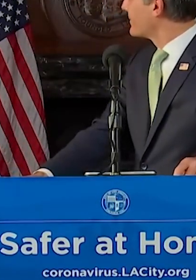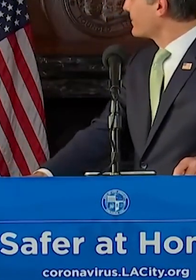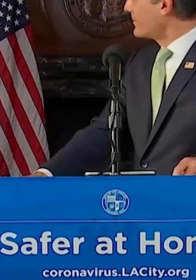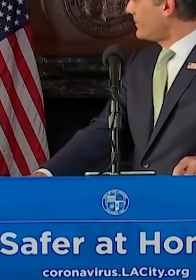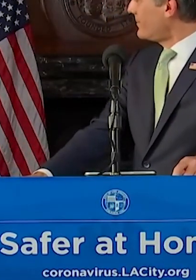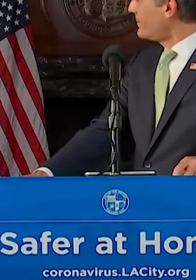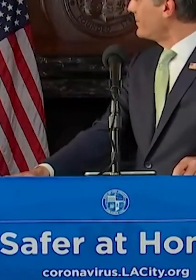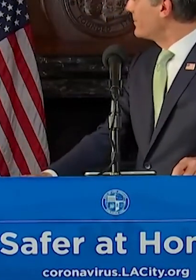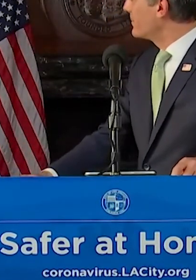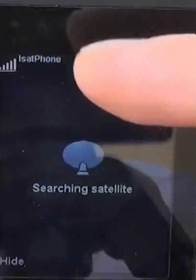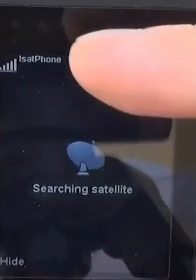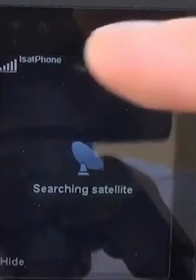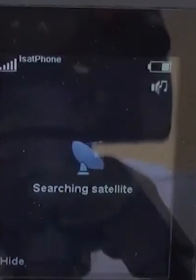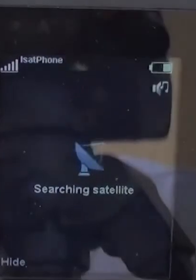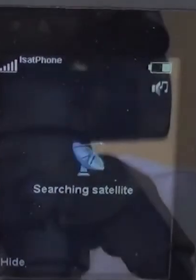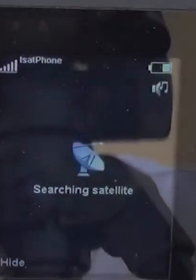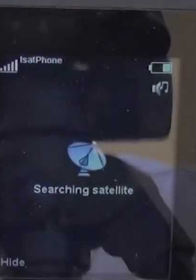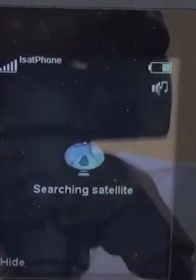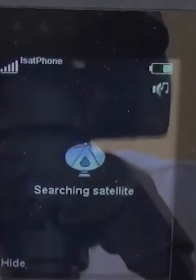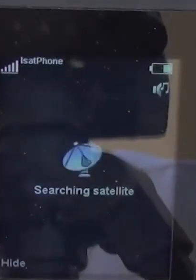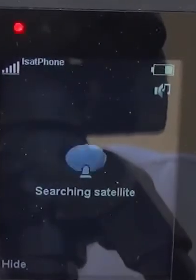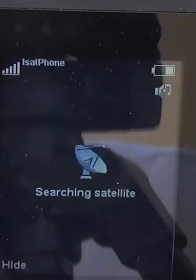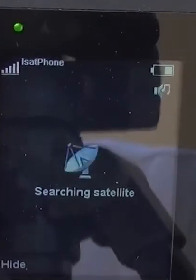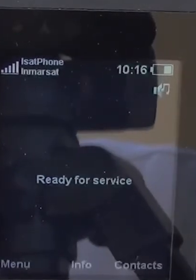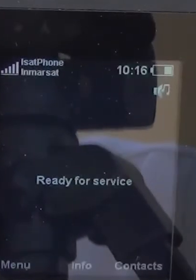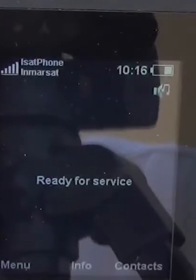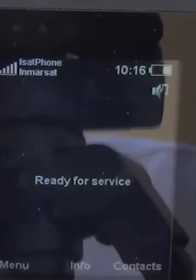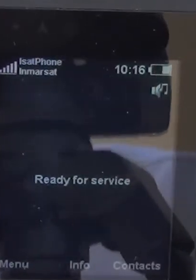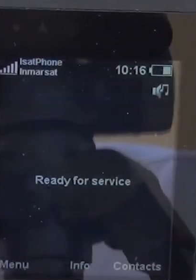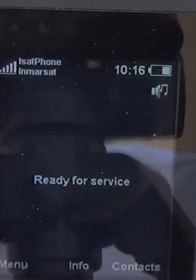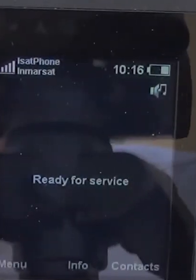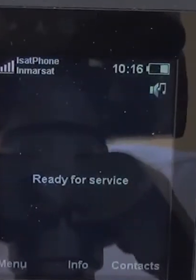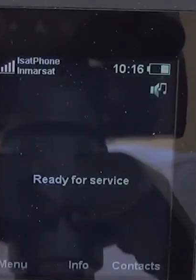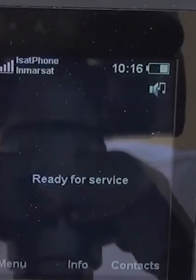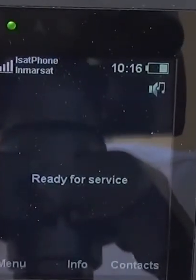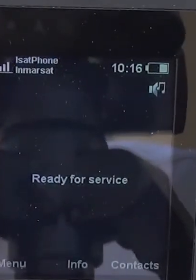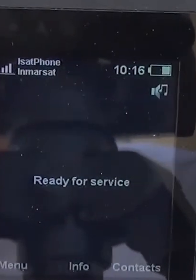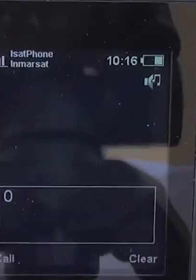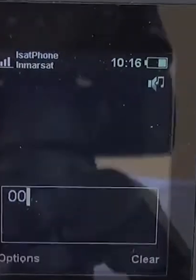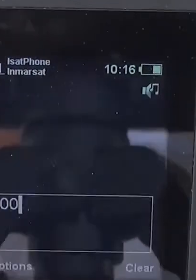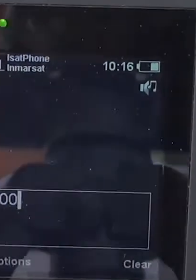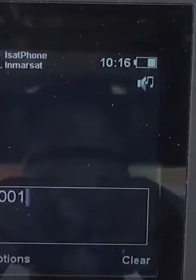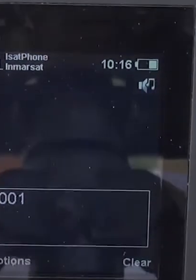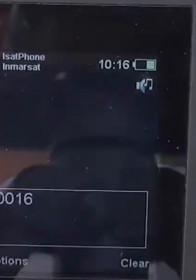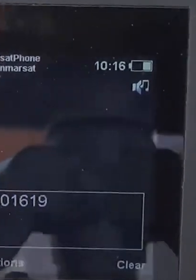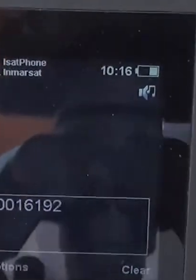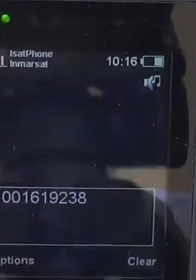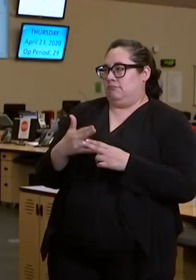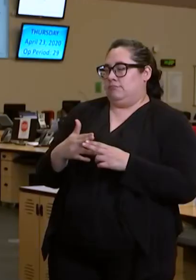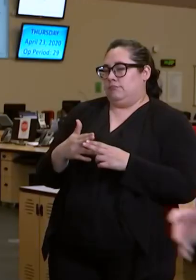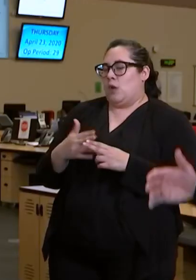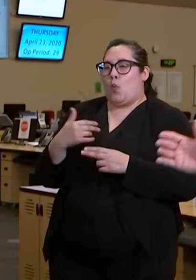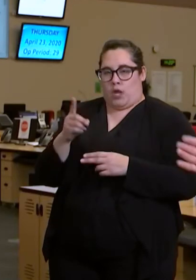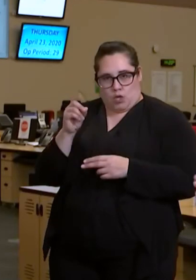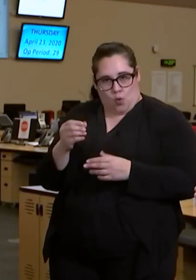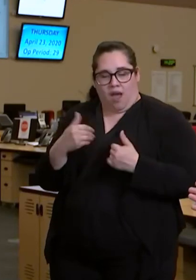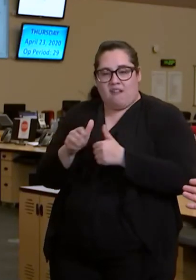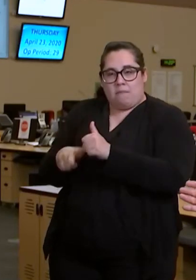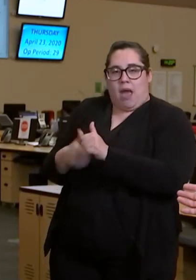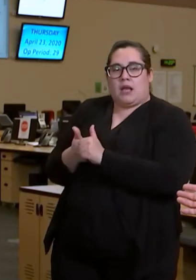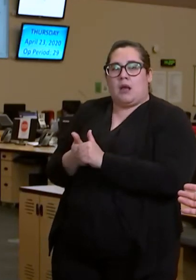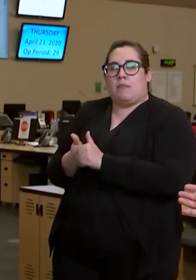these top-level officials, and we do monthly drills with them. We actually make them open up that phone and make a phone call. We do have